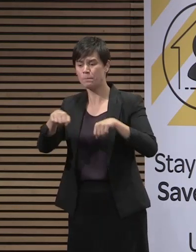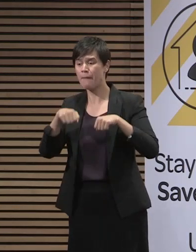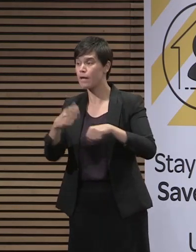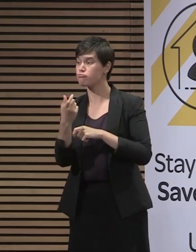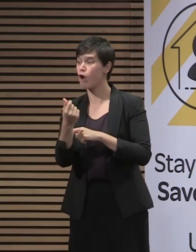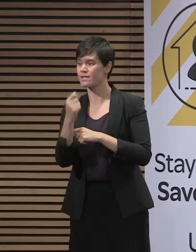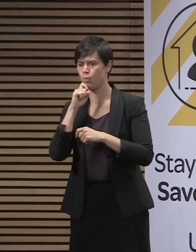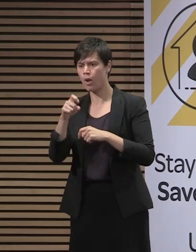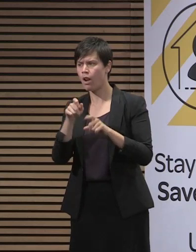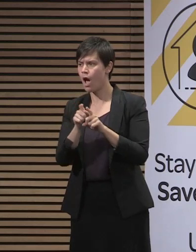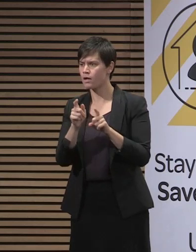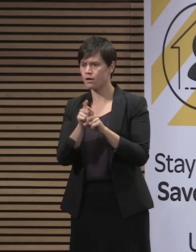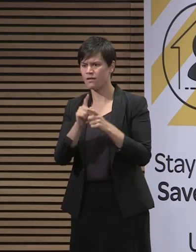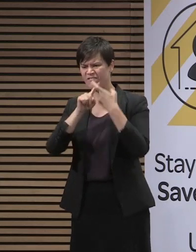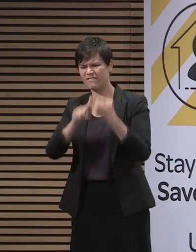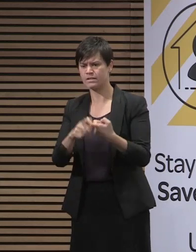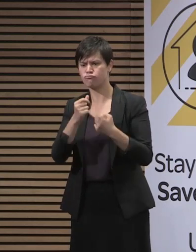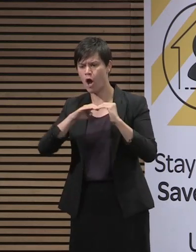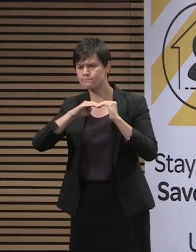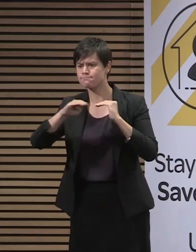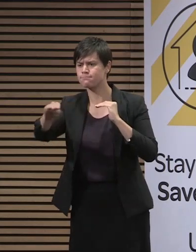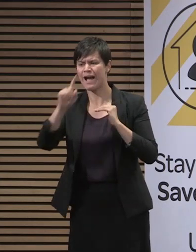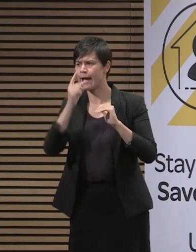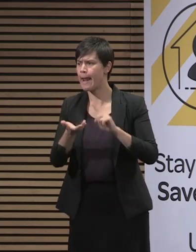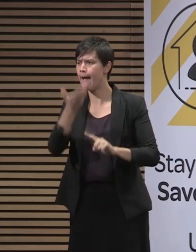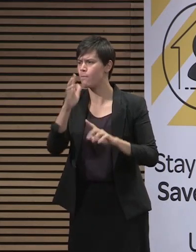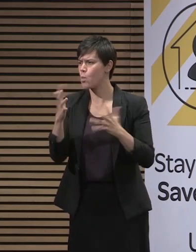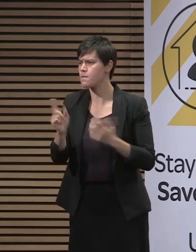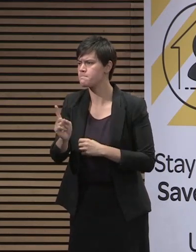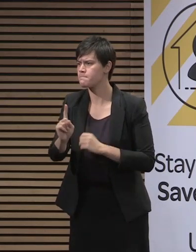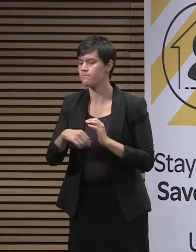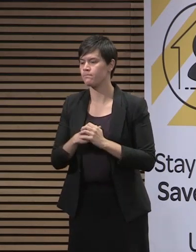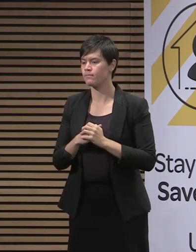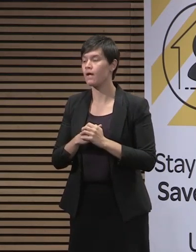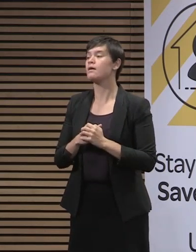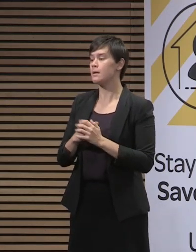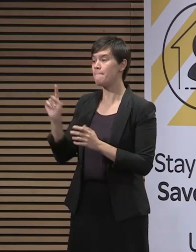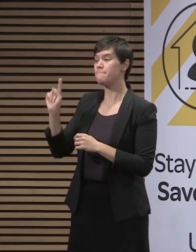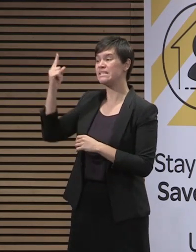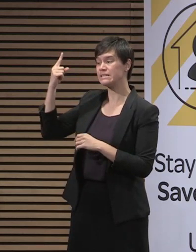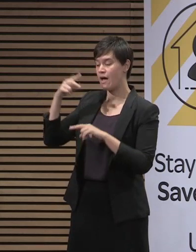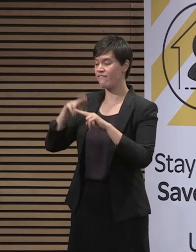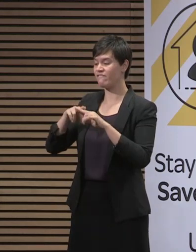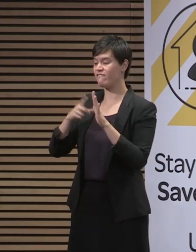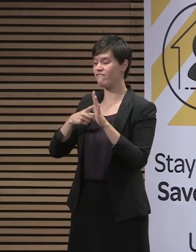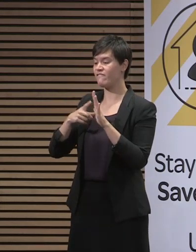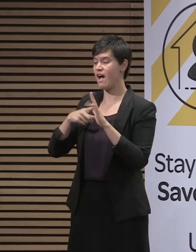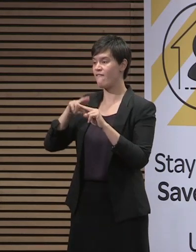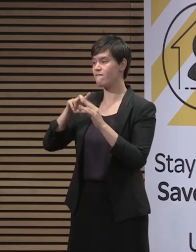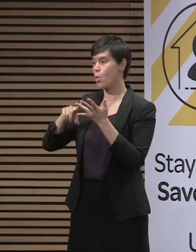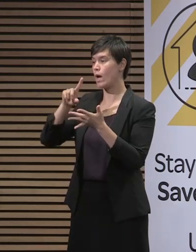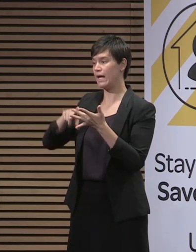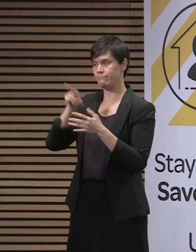specific examples that we can follow up on, and that is something that Minister Chris Farfoy has been doing. He has been